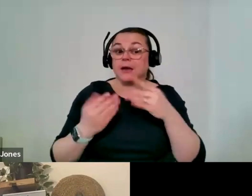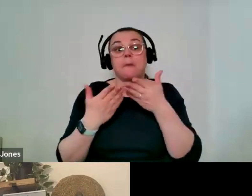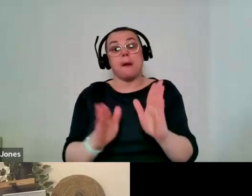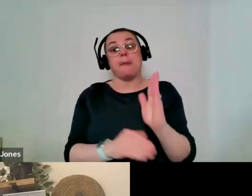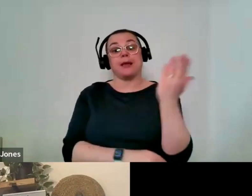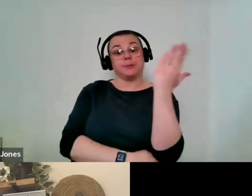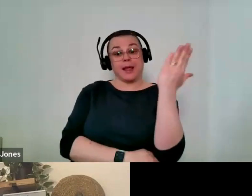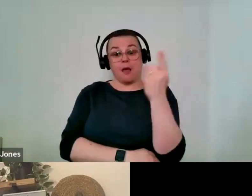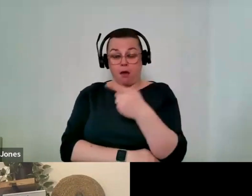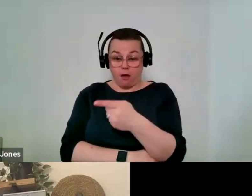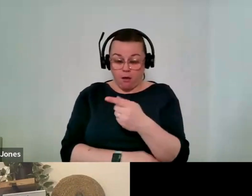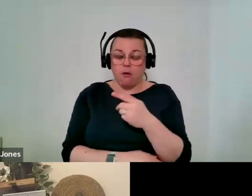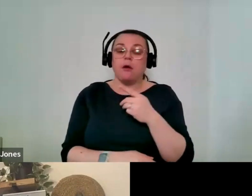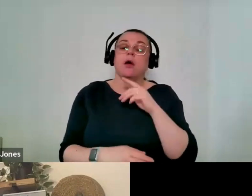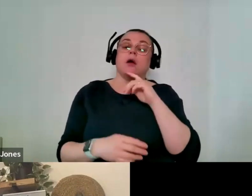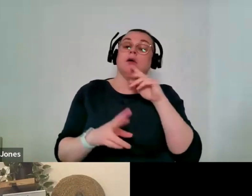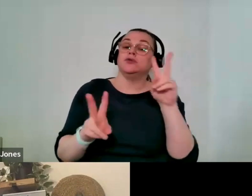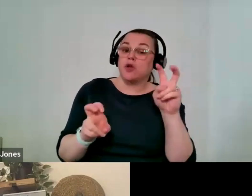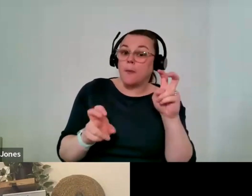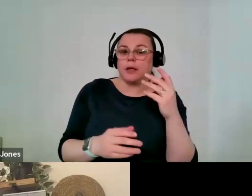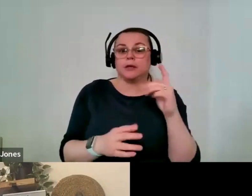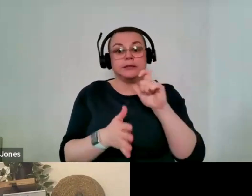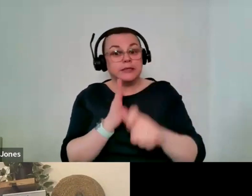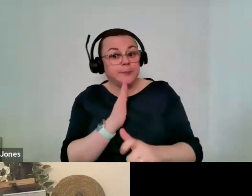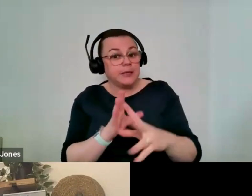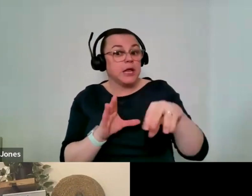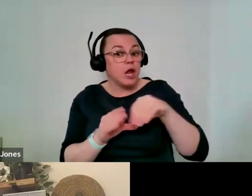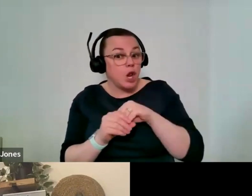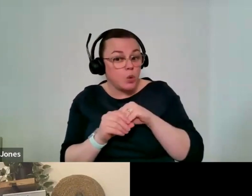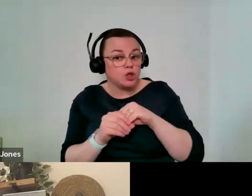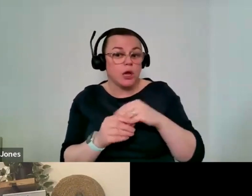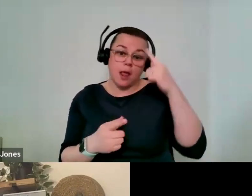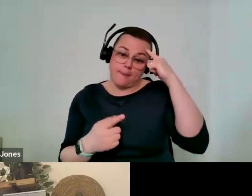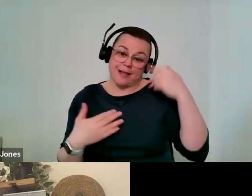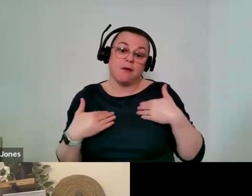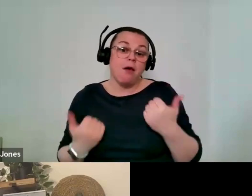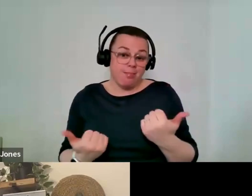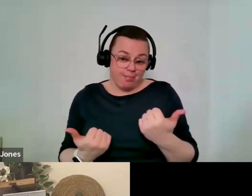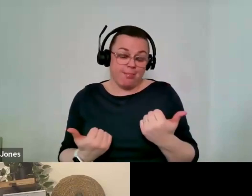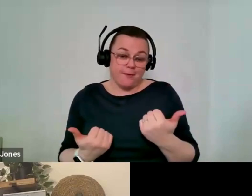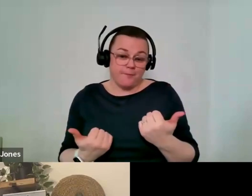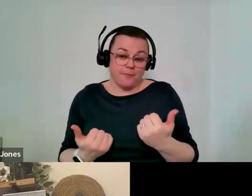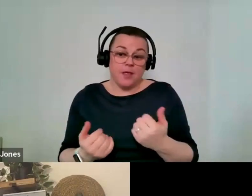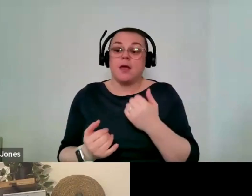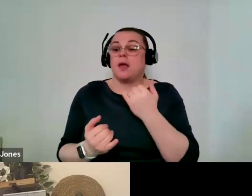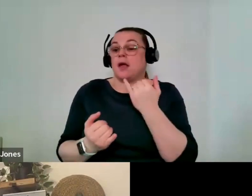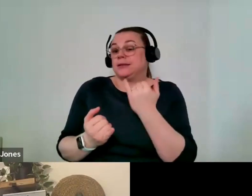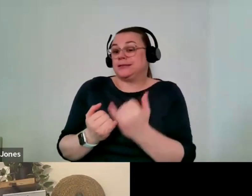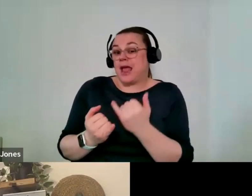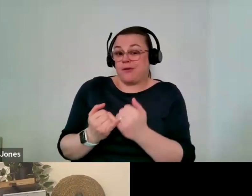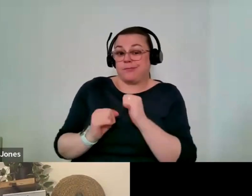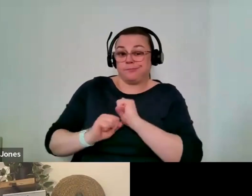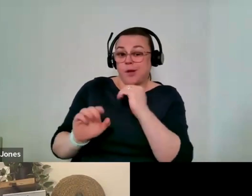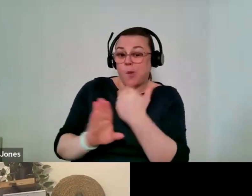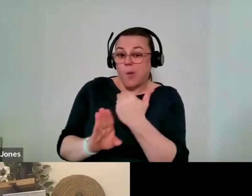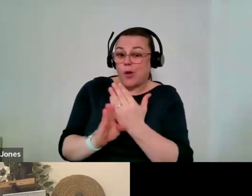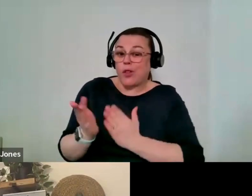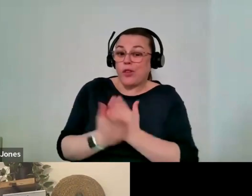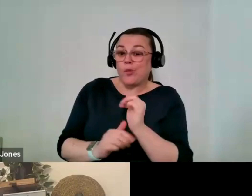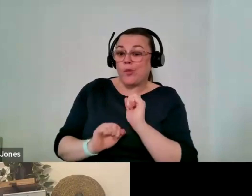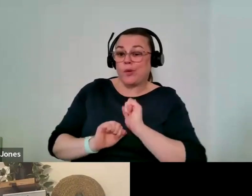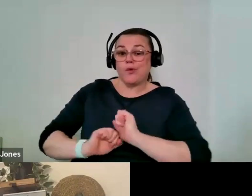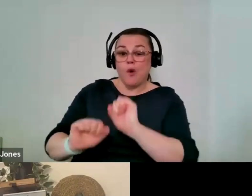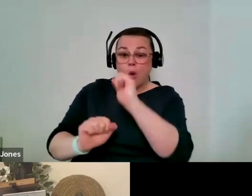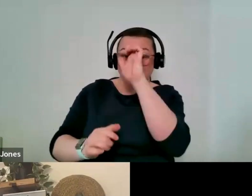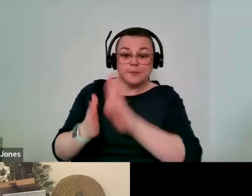speaker on disability, inclusion, and mental health. And Sarah bases her work on her own lived experiences